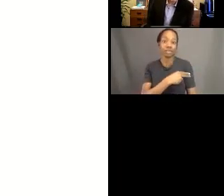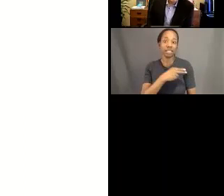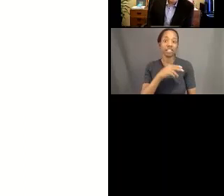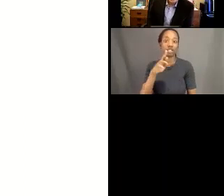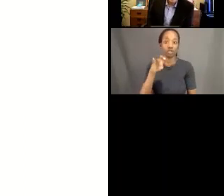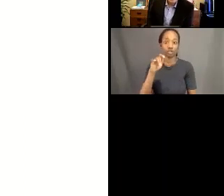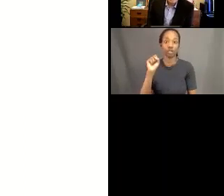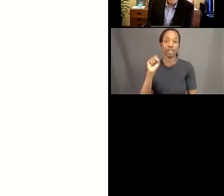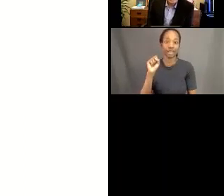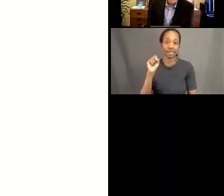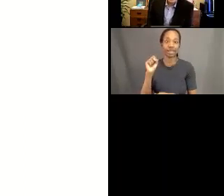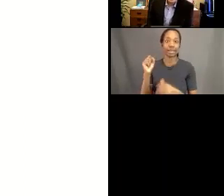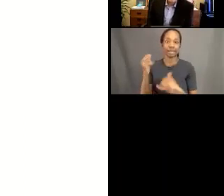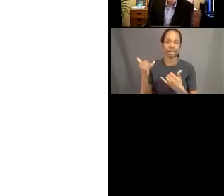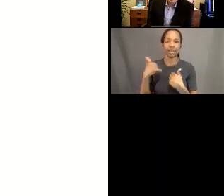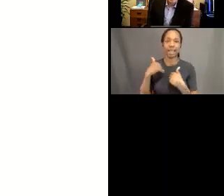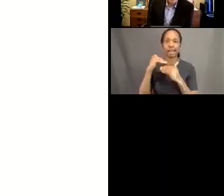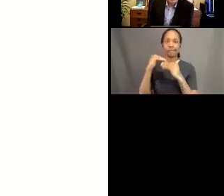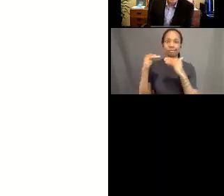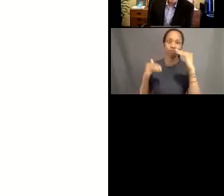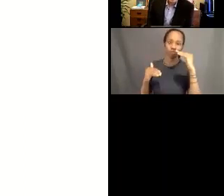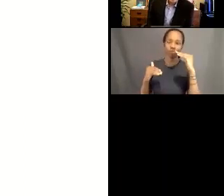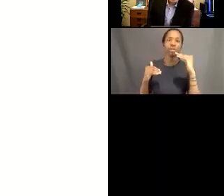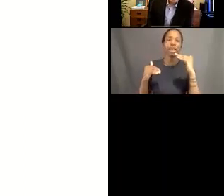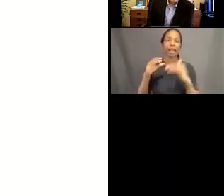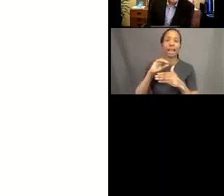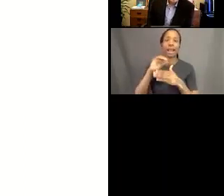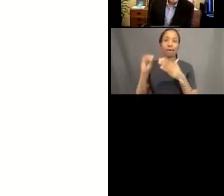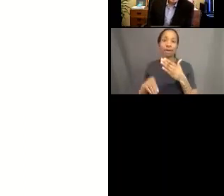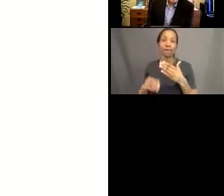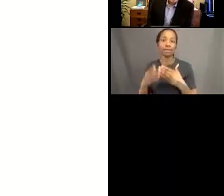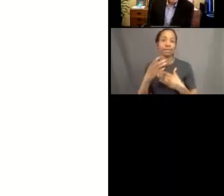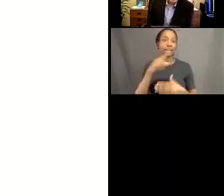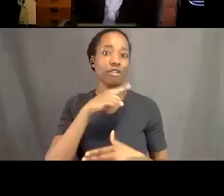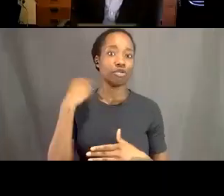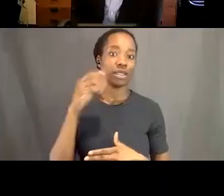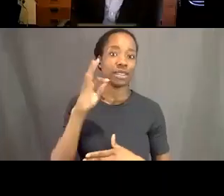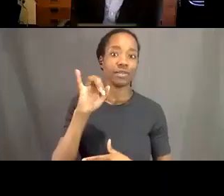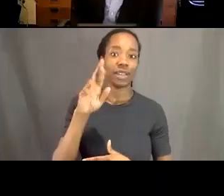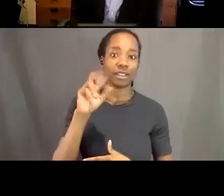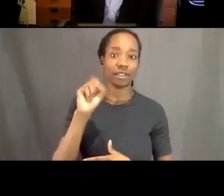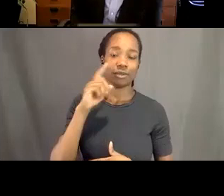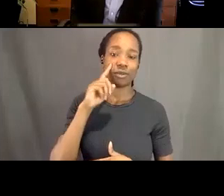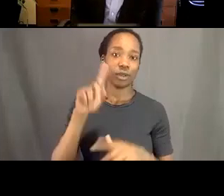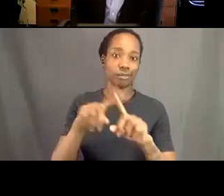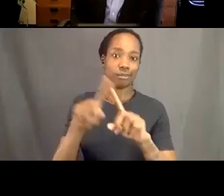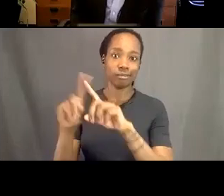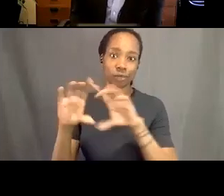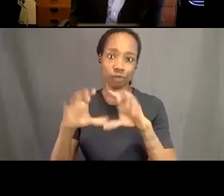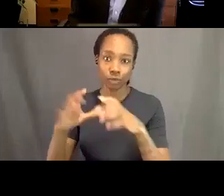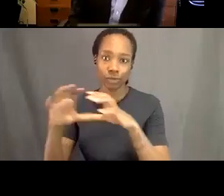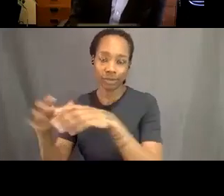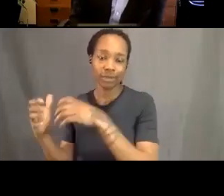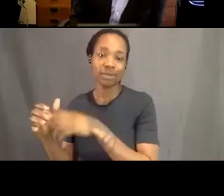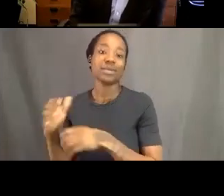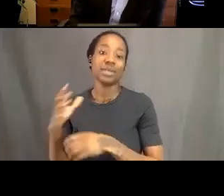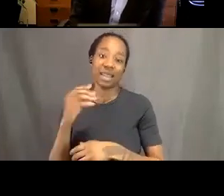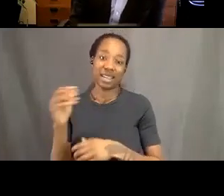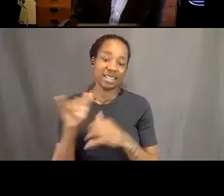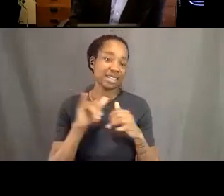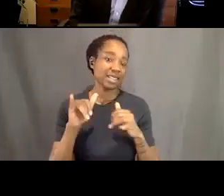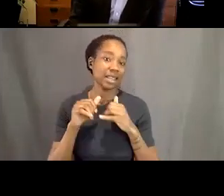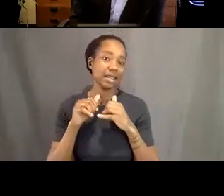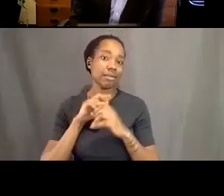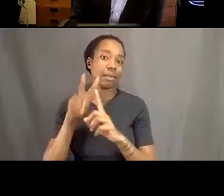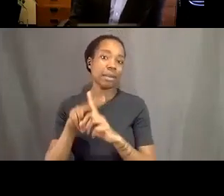disparate risk factors in different groups. And then death rate is it follows suit. So there's a lot to unpack